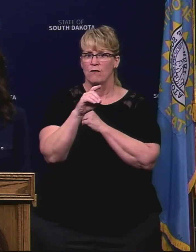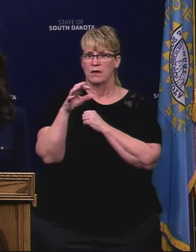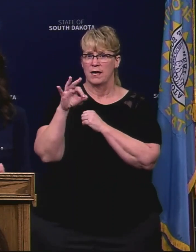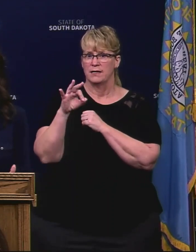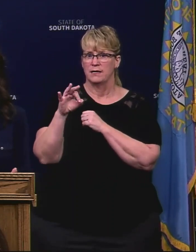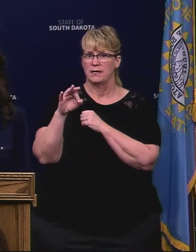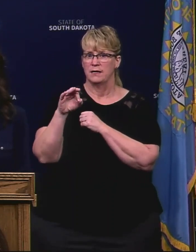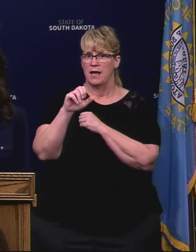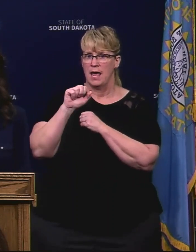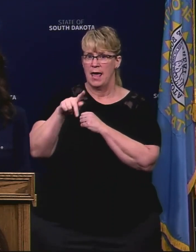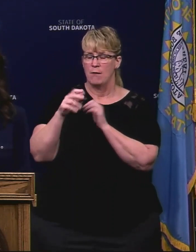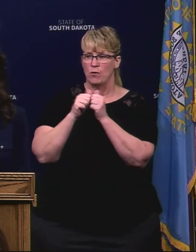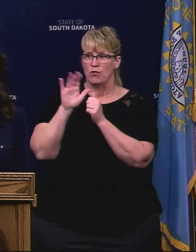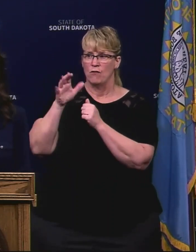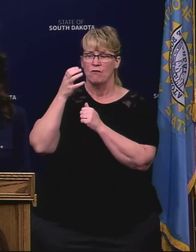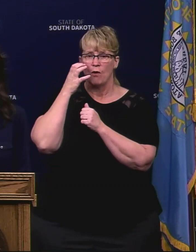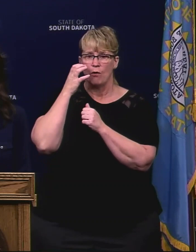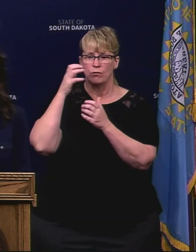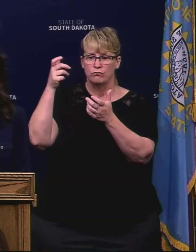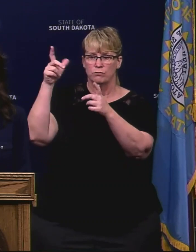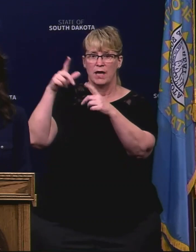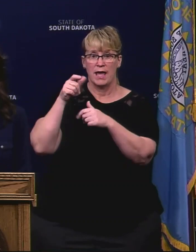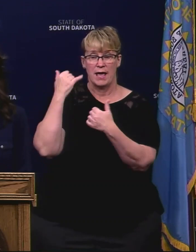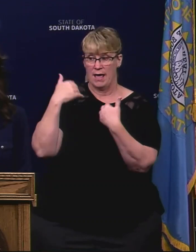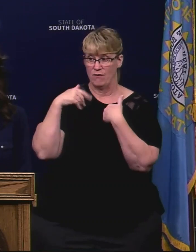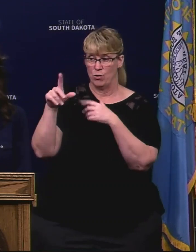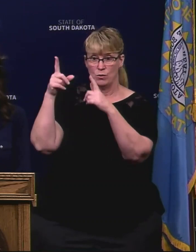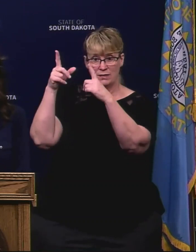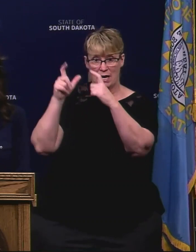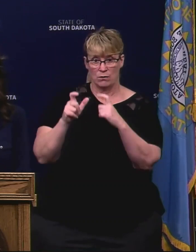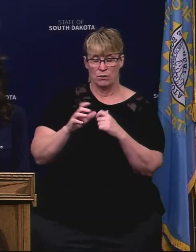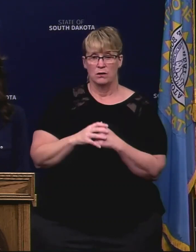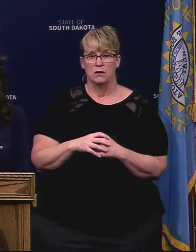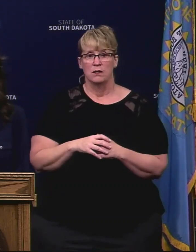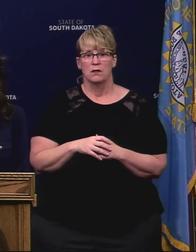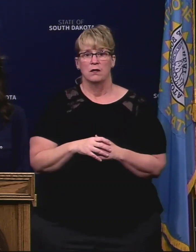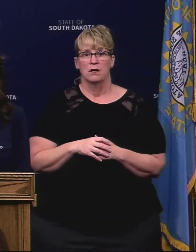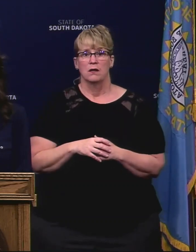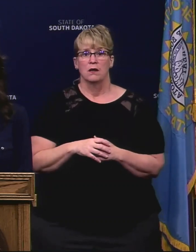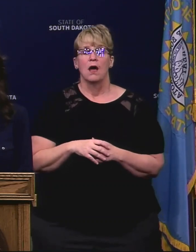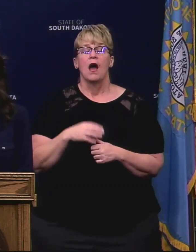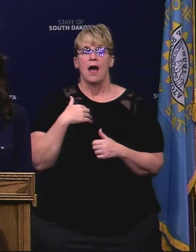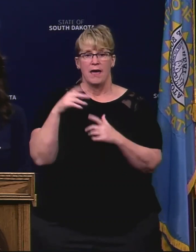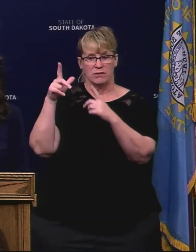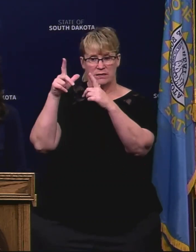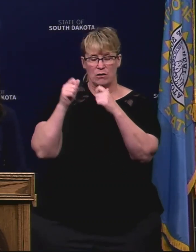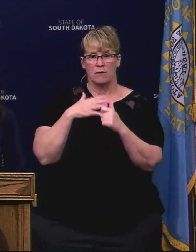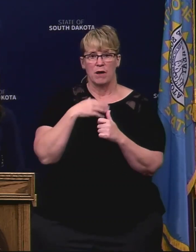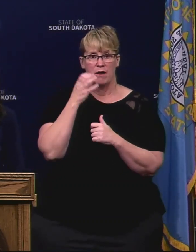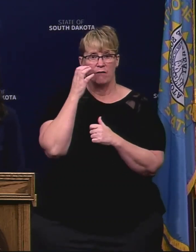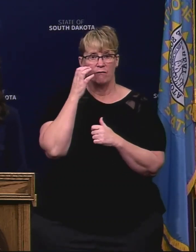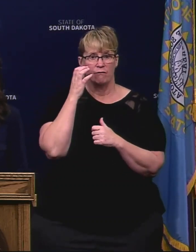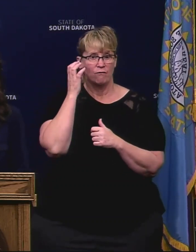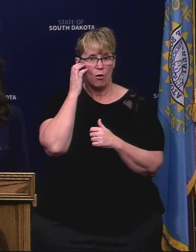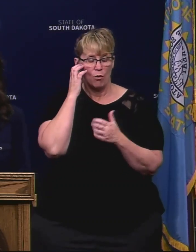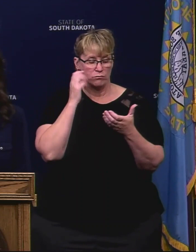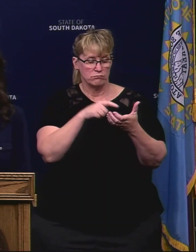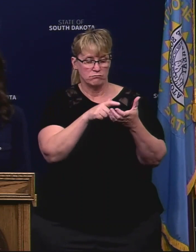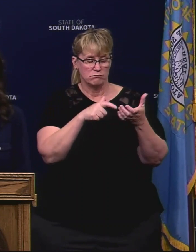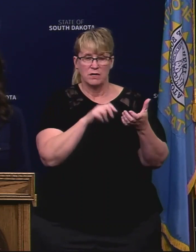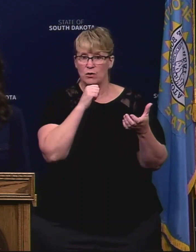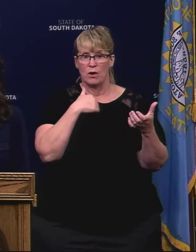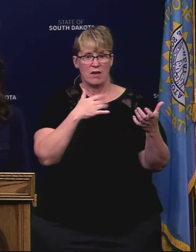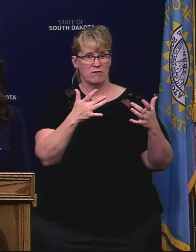have any concerns about it at this point? I don't. I have downloaded it on my phone, so it is there. I don't have